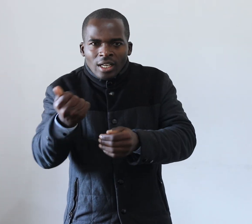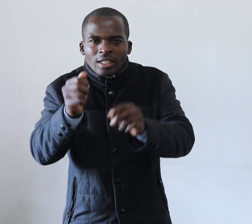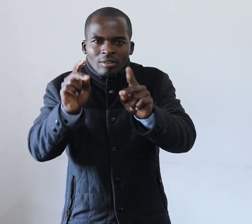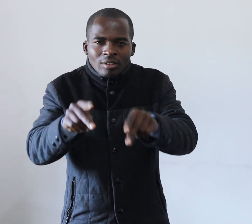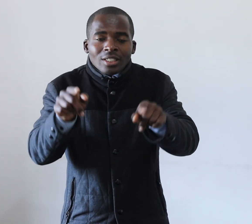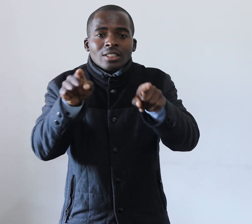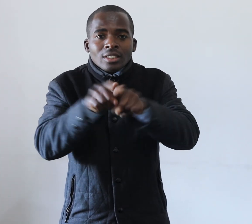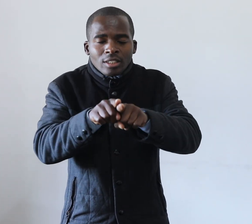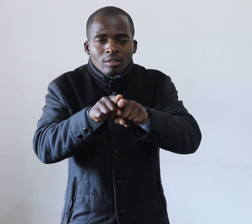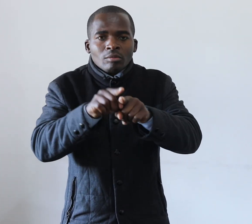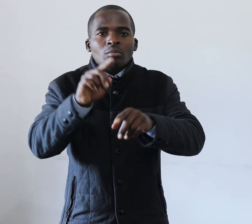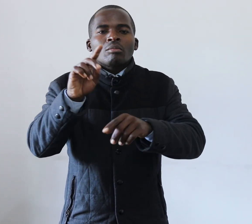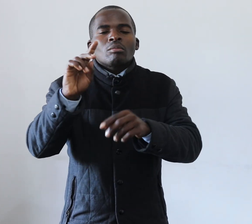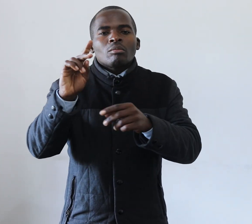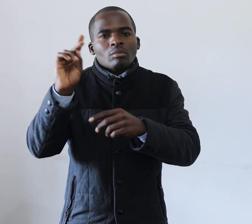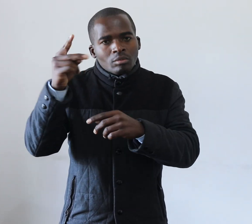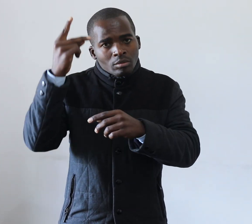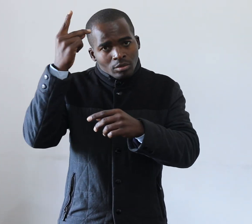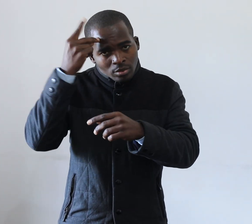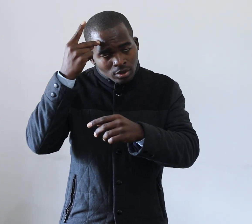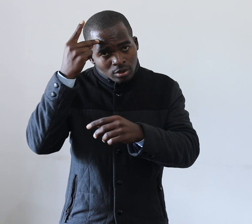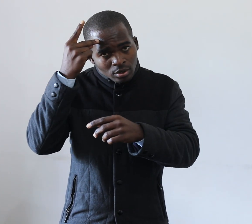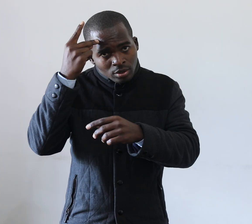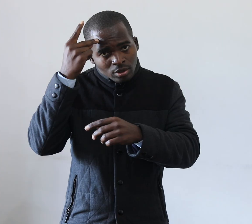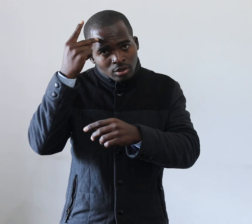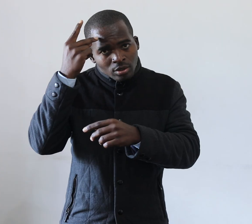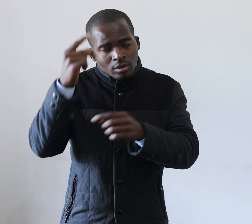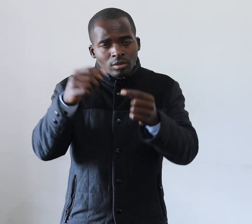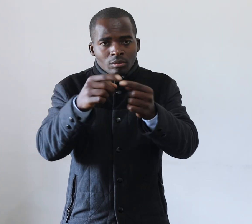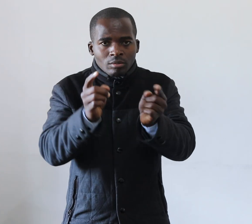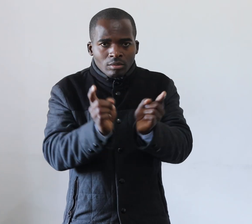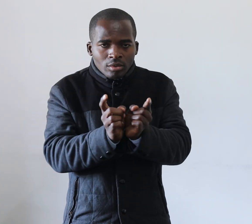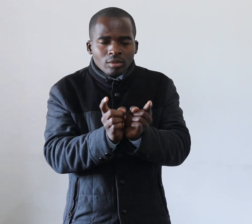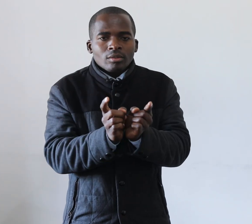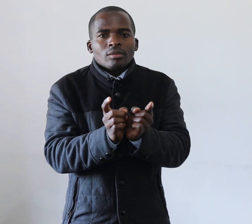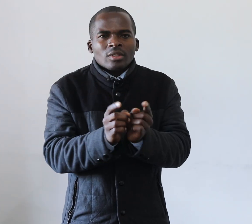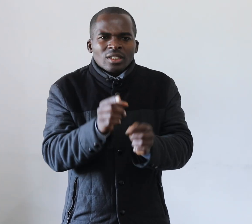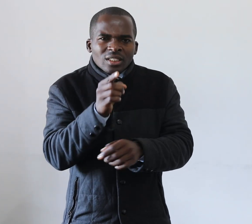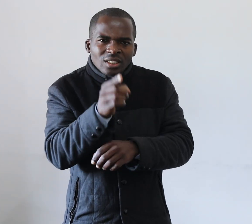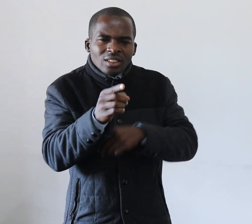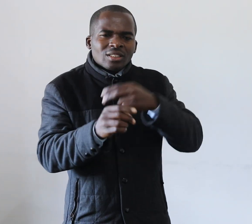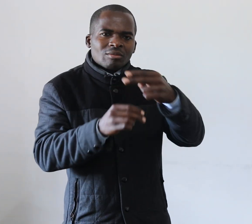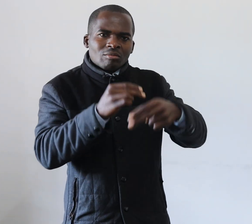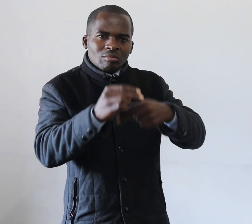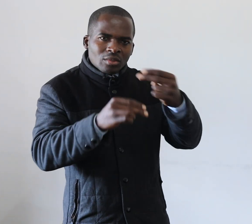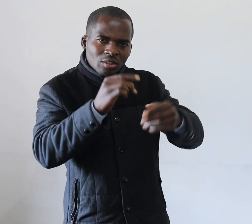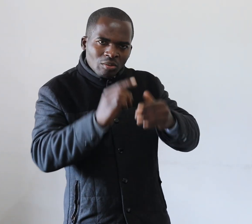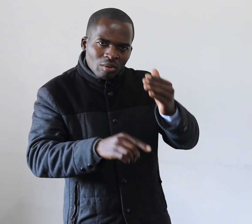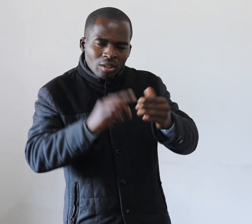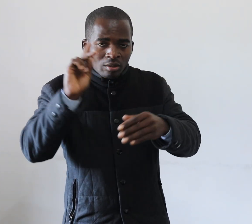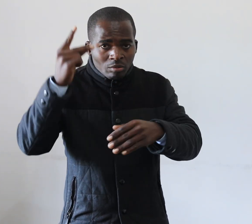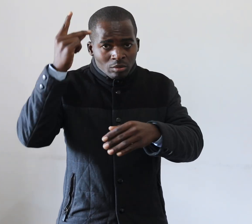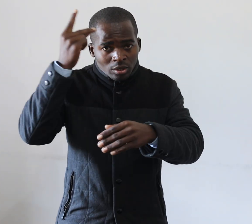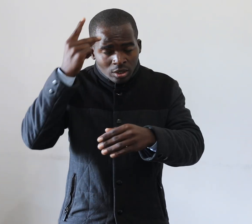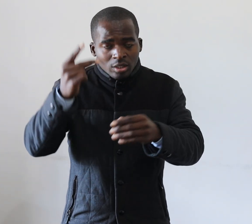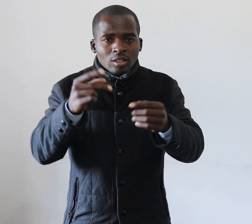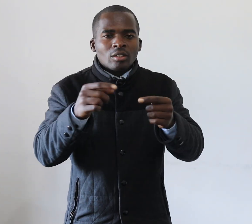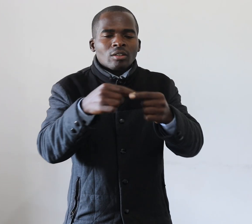political party's list. This ensures that the political party keeps the seat it originally